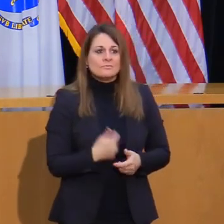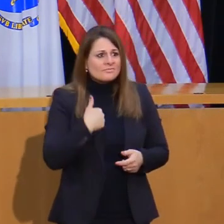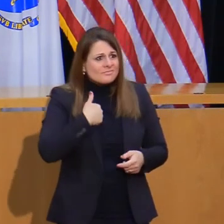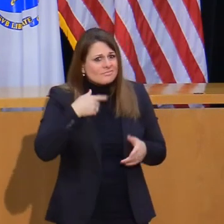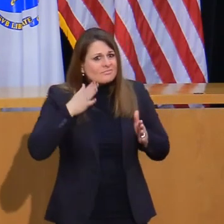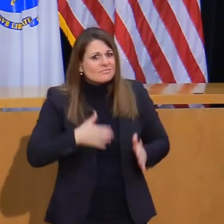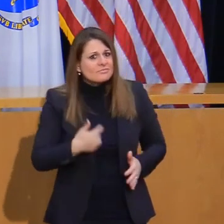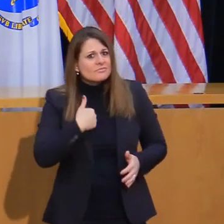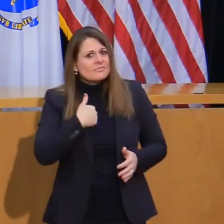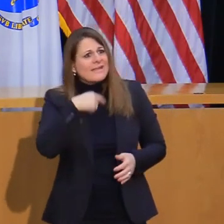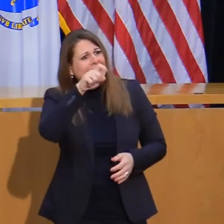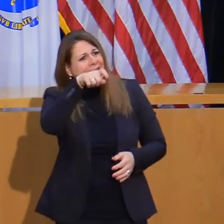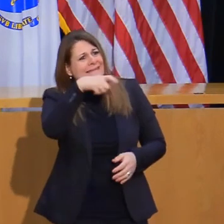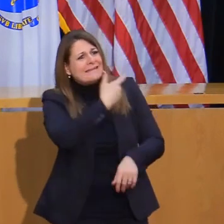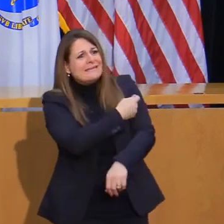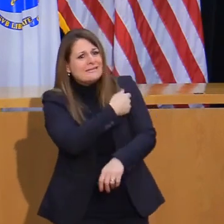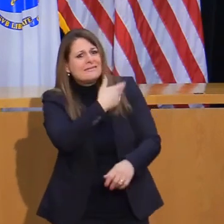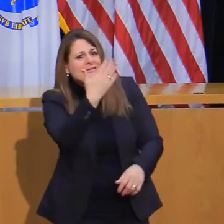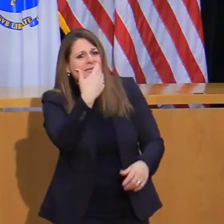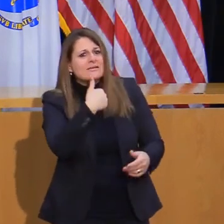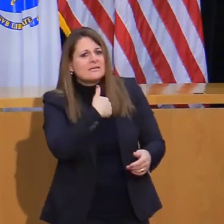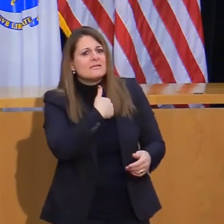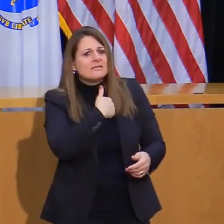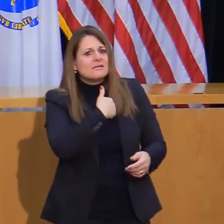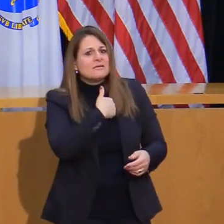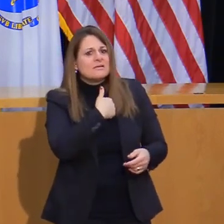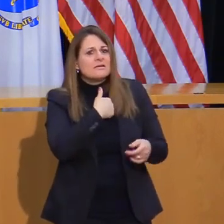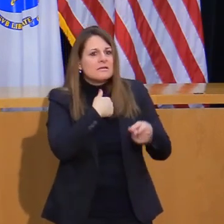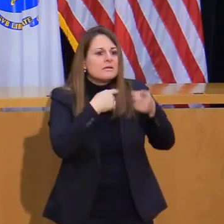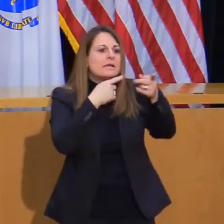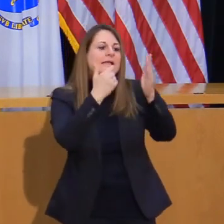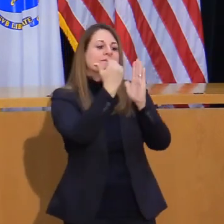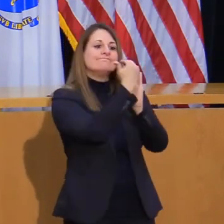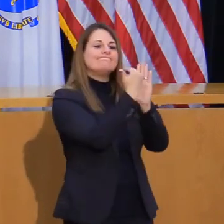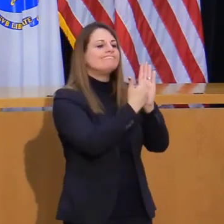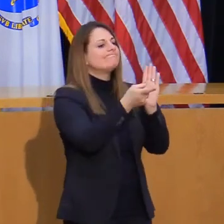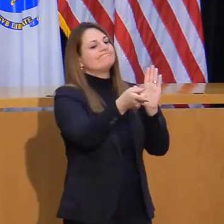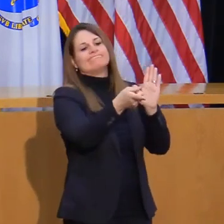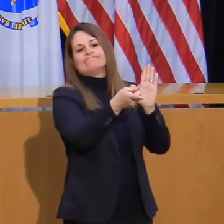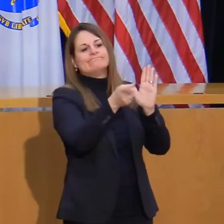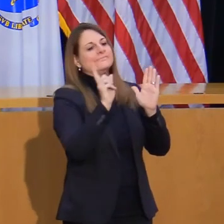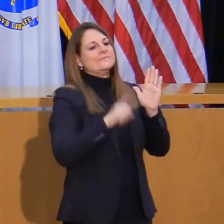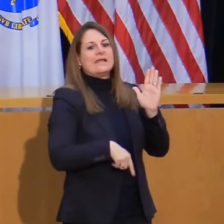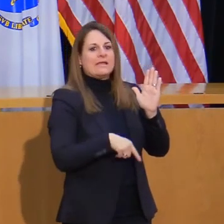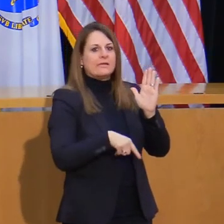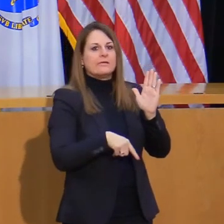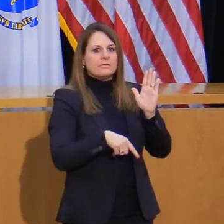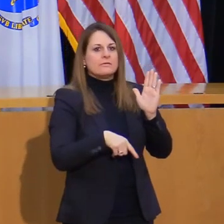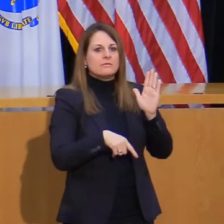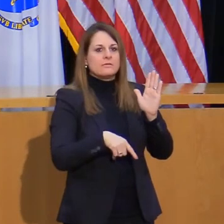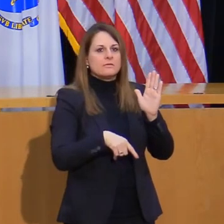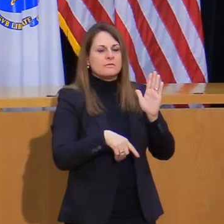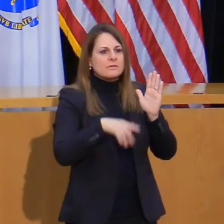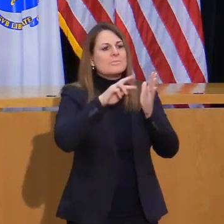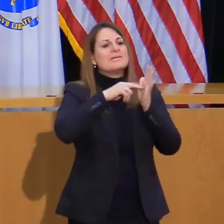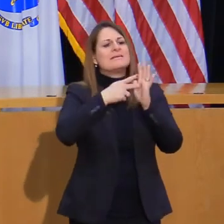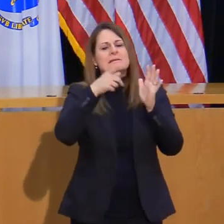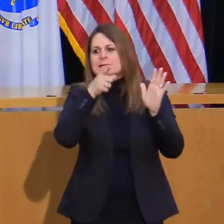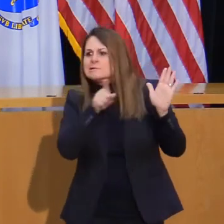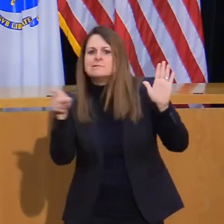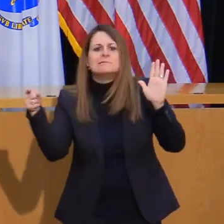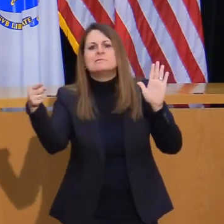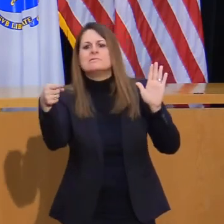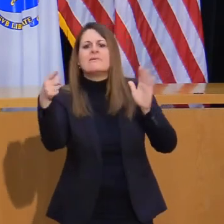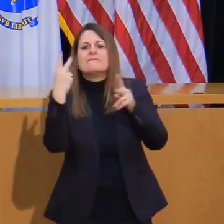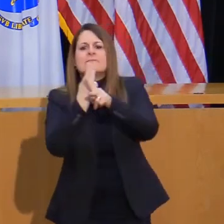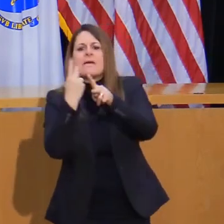will be connected to the necessary resources that they need to schedule an appointment at a vaccination site through either our 211 call